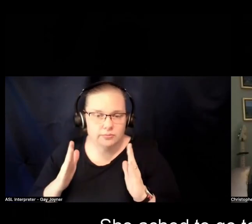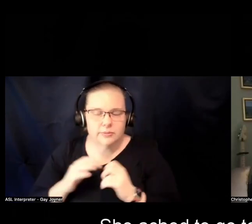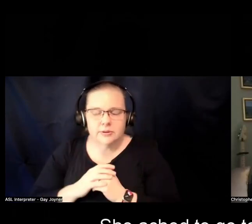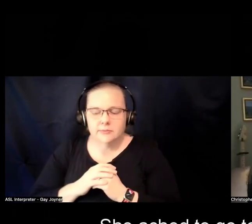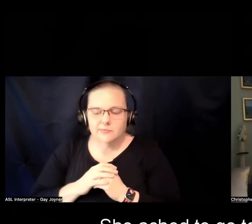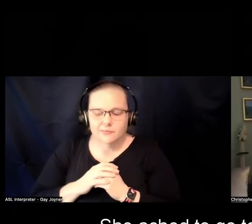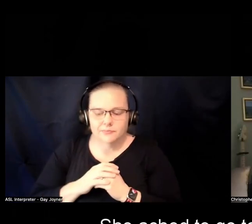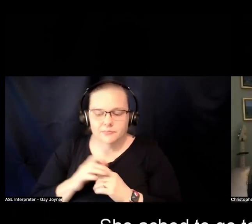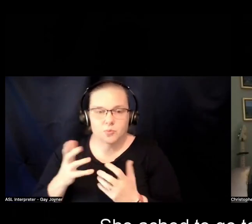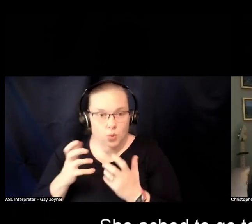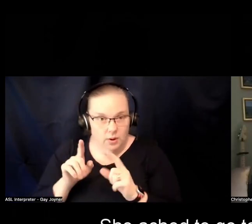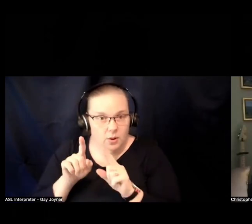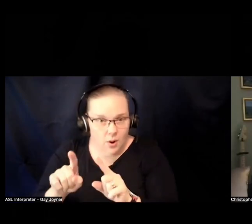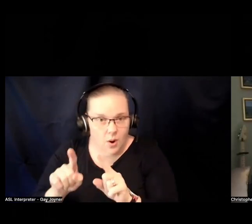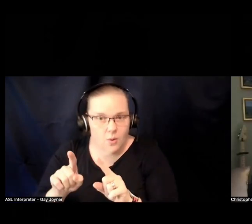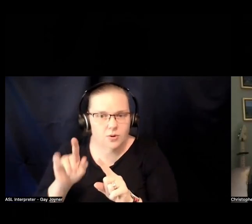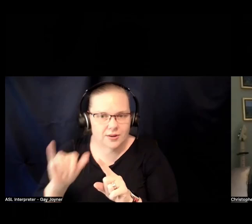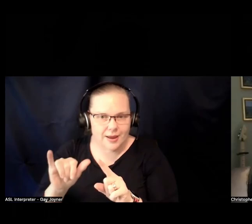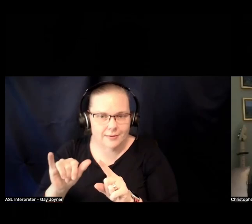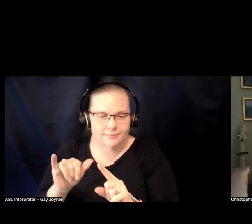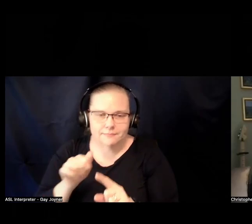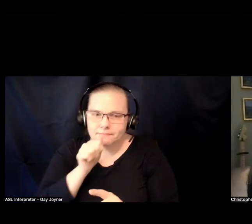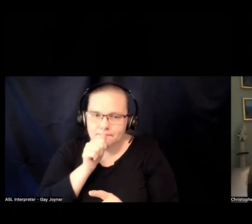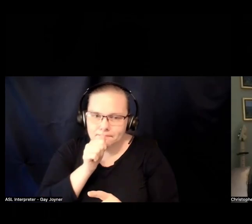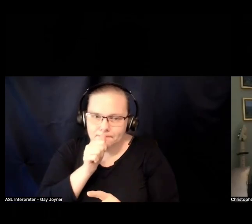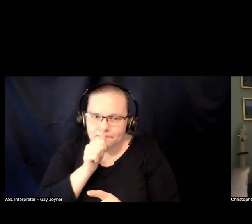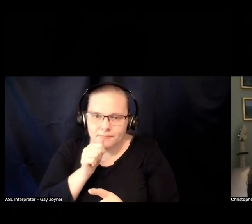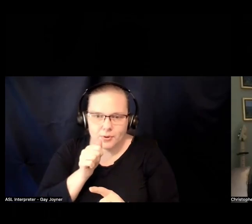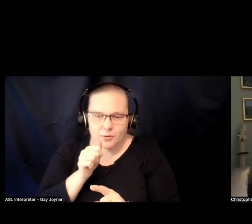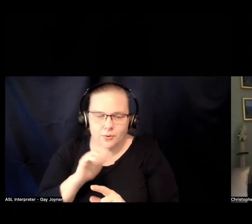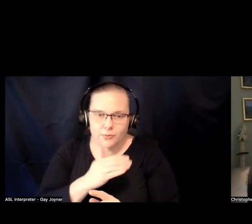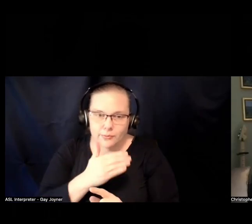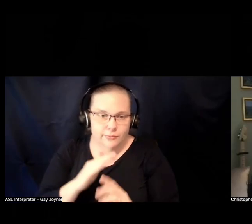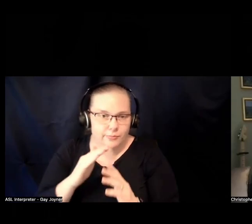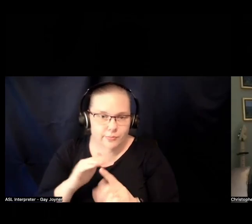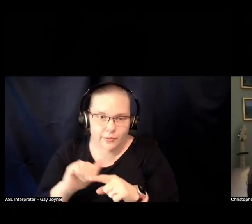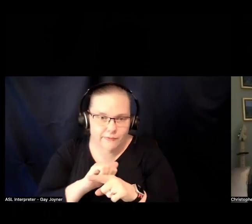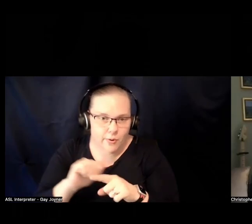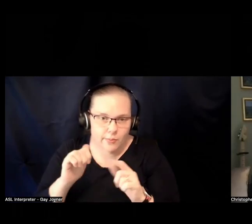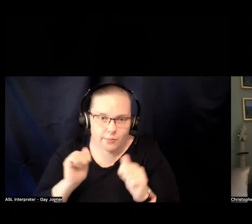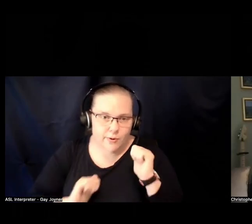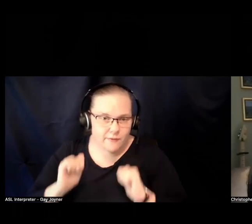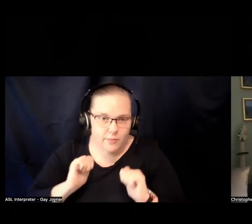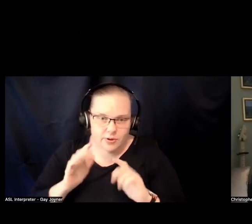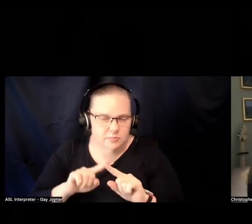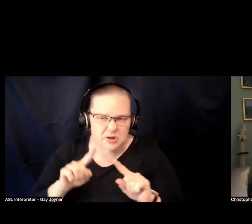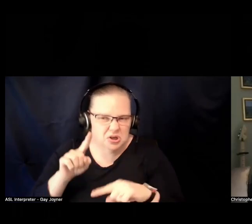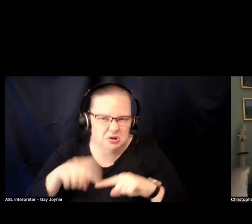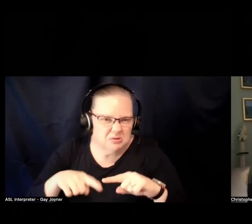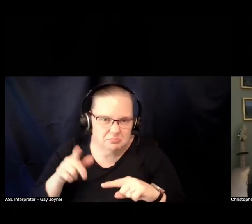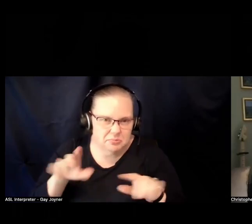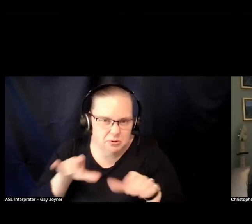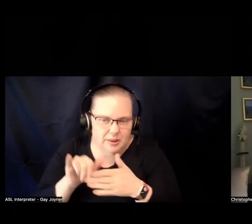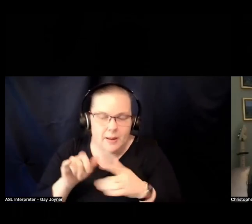She ached to go to the private's performance, but she knew she could not. There was too much work to be done. She looked up from the newspaper at the